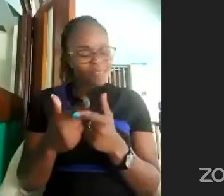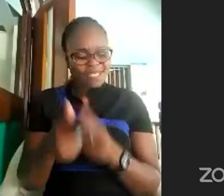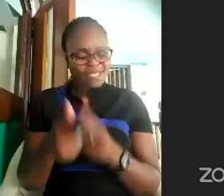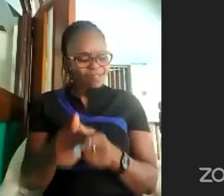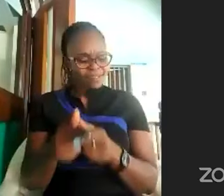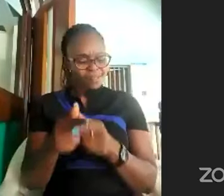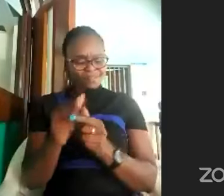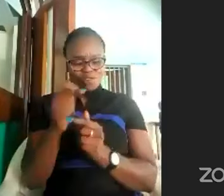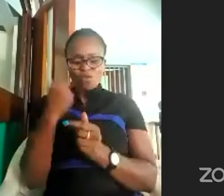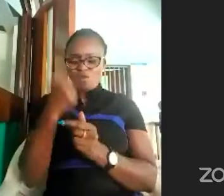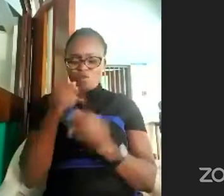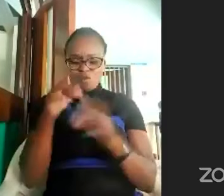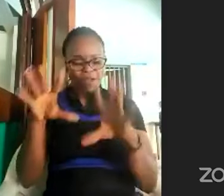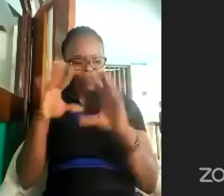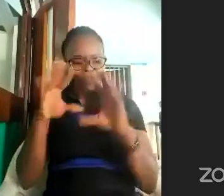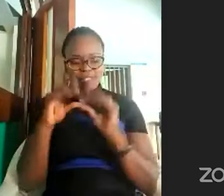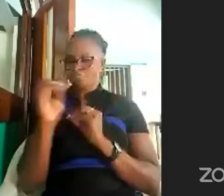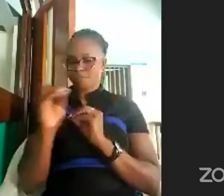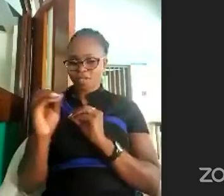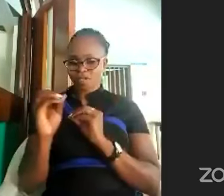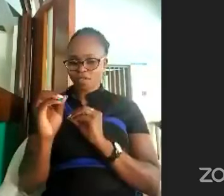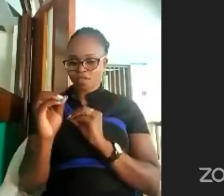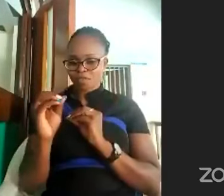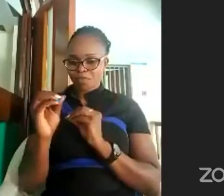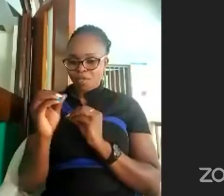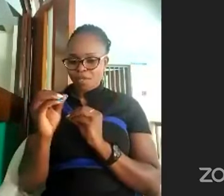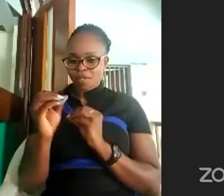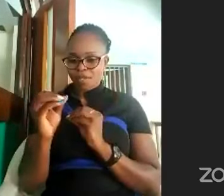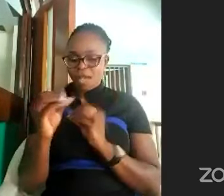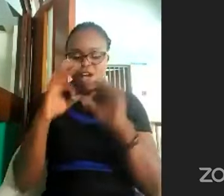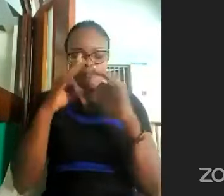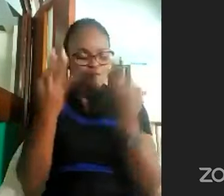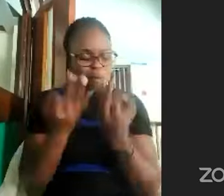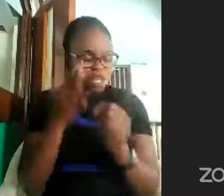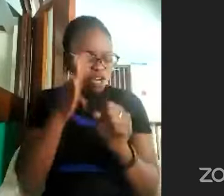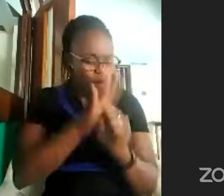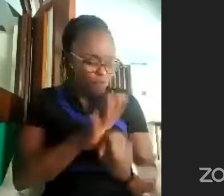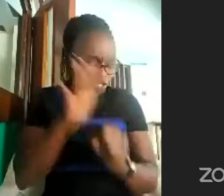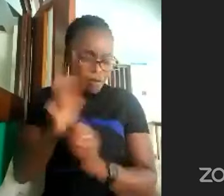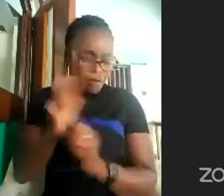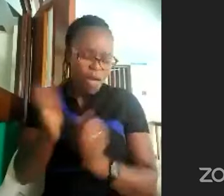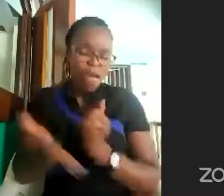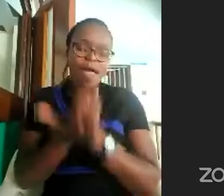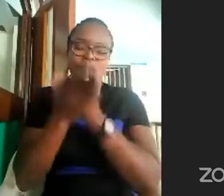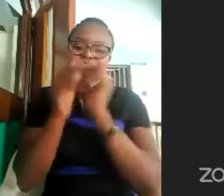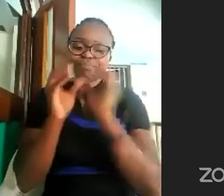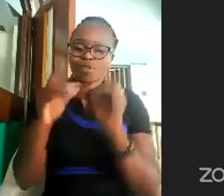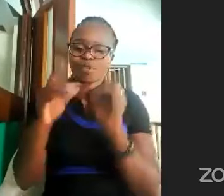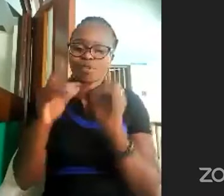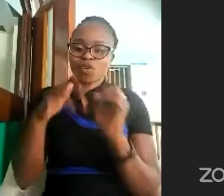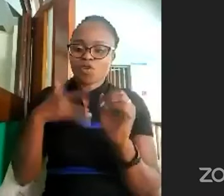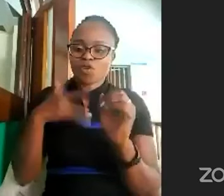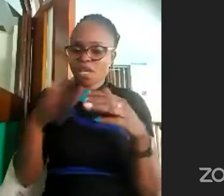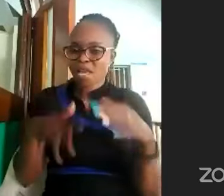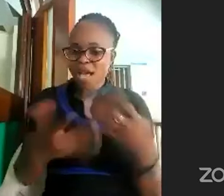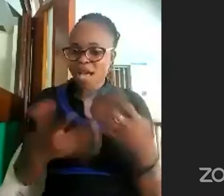take care of the baby. Your family are discriminating you. You feel like, I'm not the part of the family, so